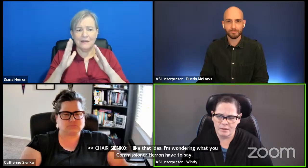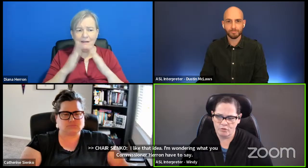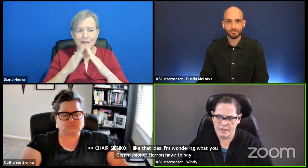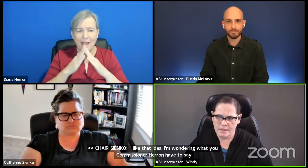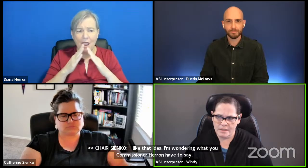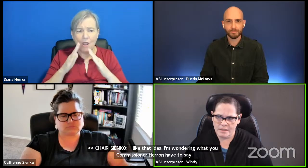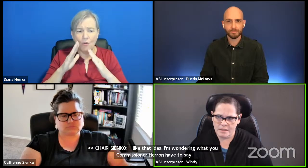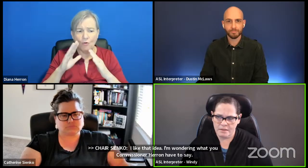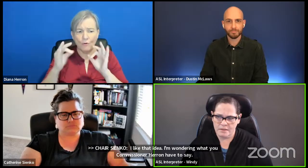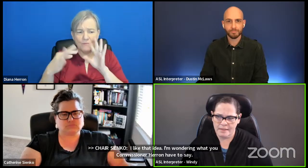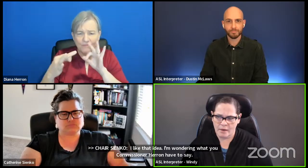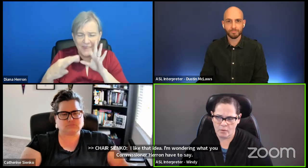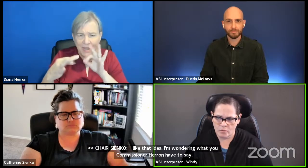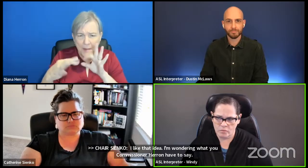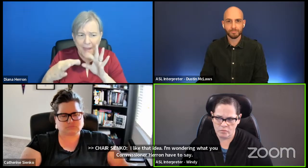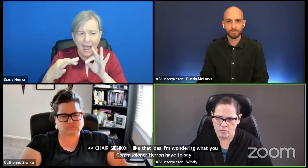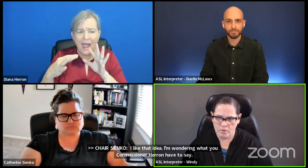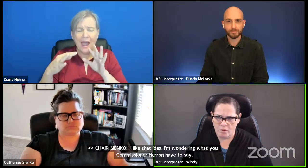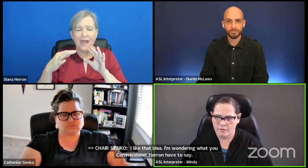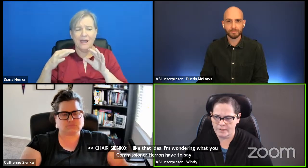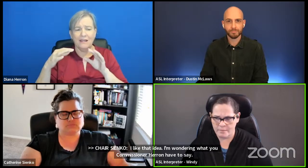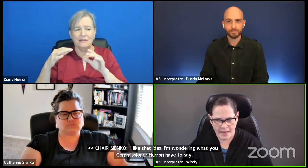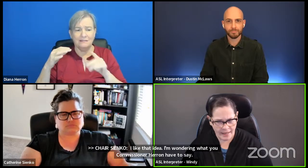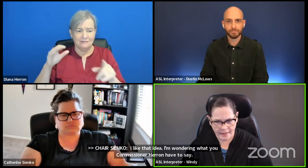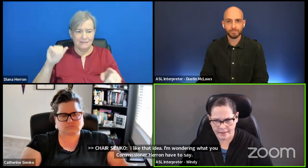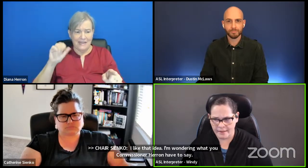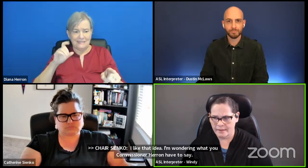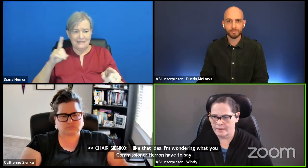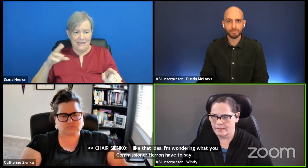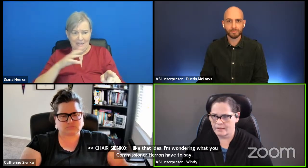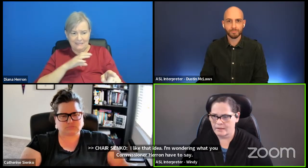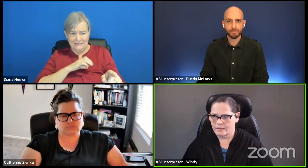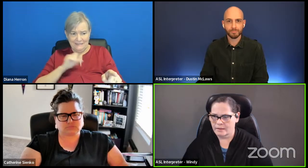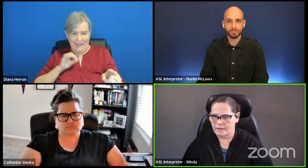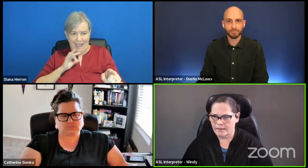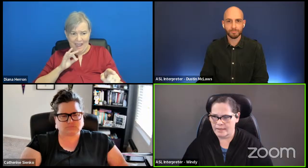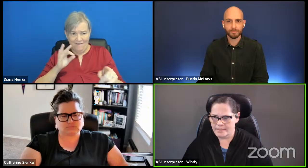The meet and greet, the town hall feedback,